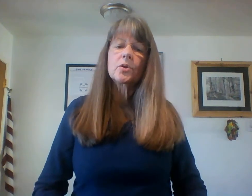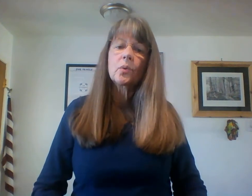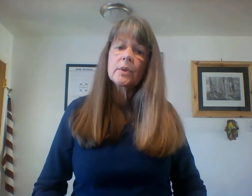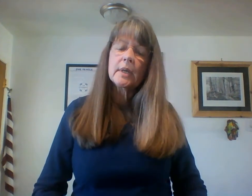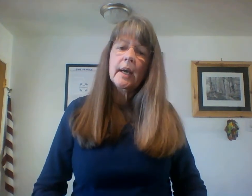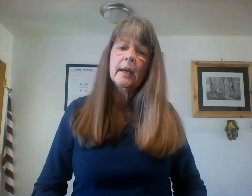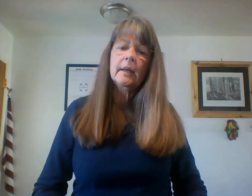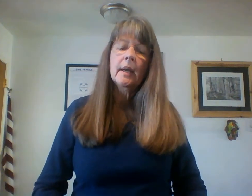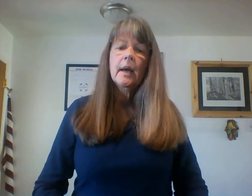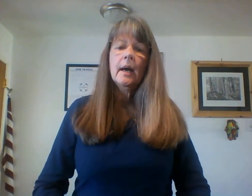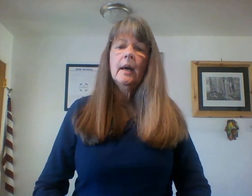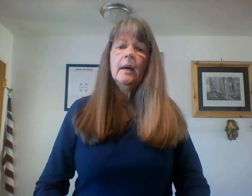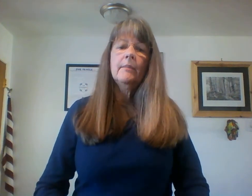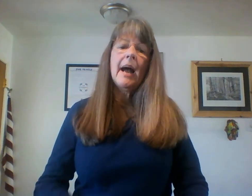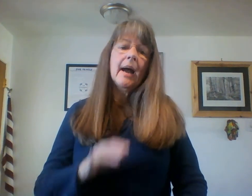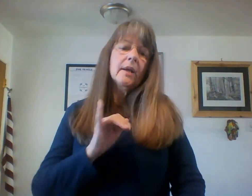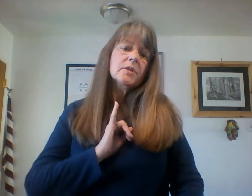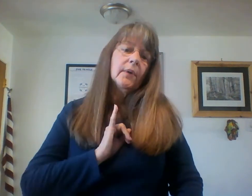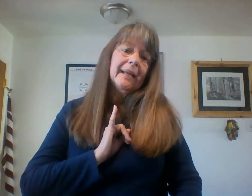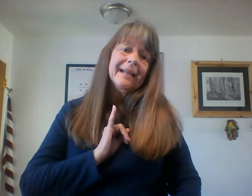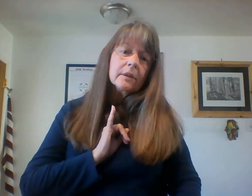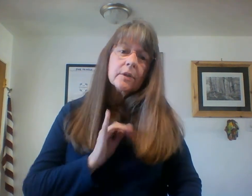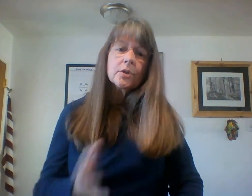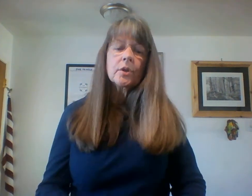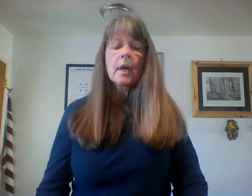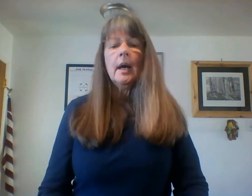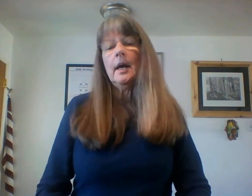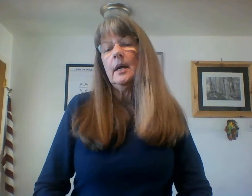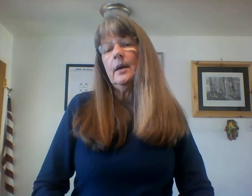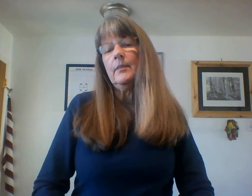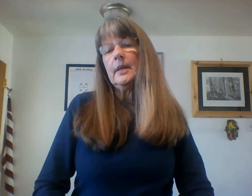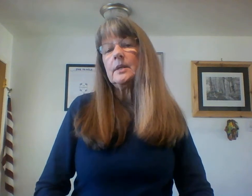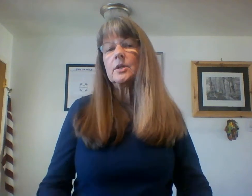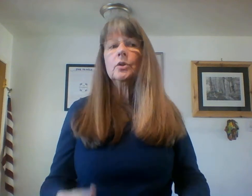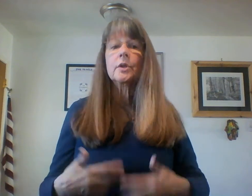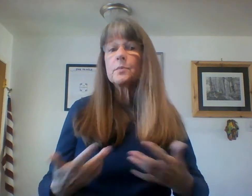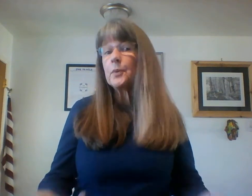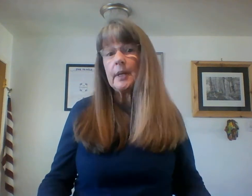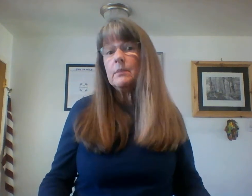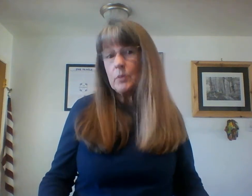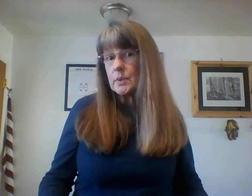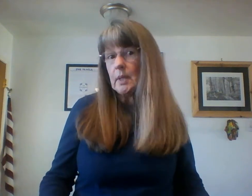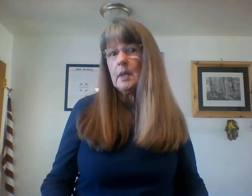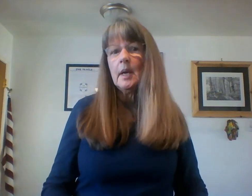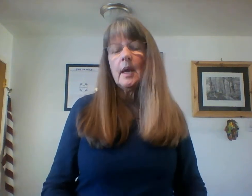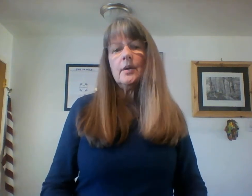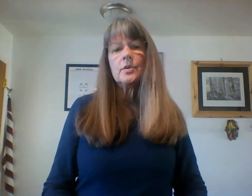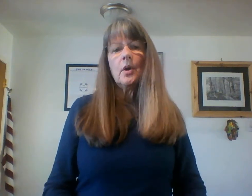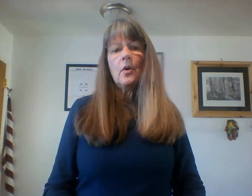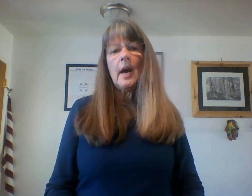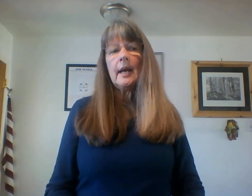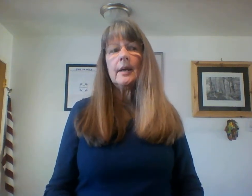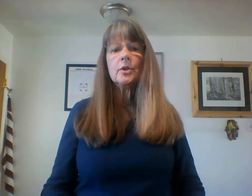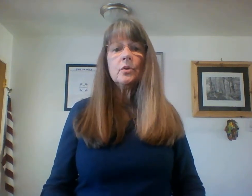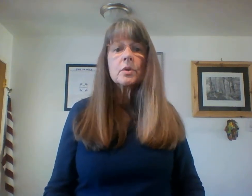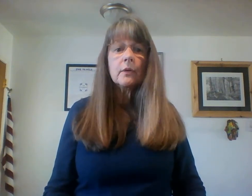short sign. I is very English. It doesn't look as pretty in music. And so I like to use the